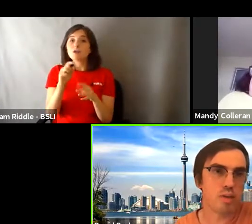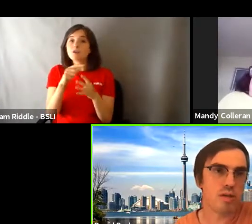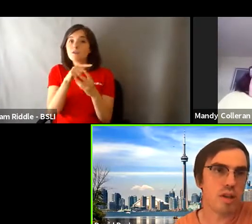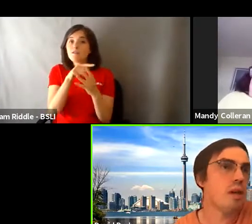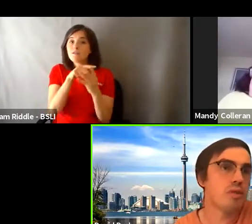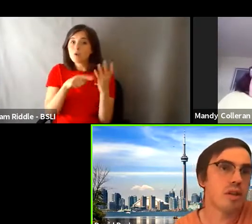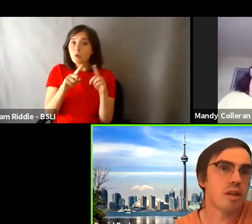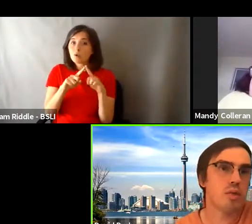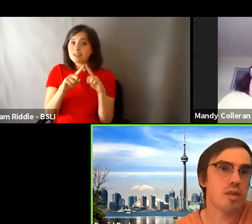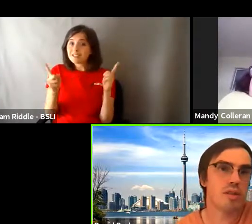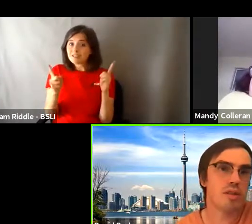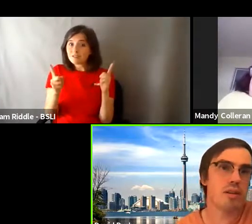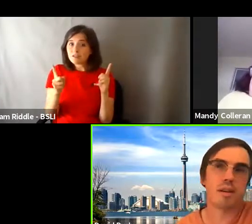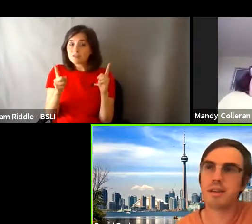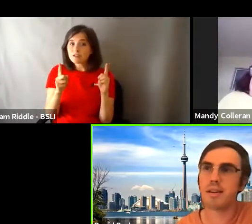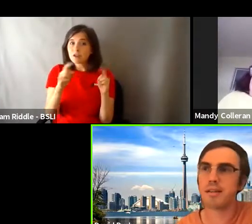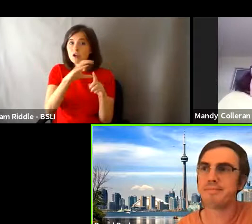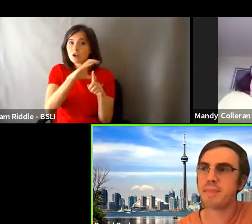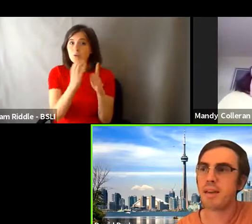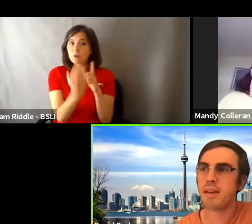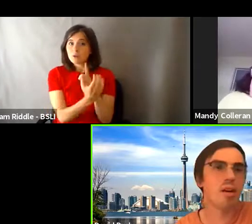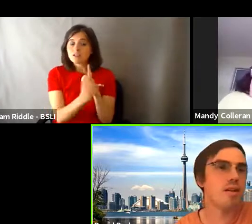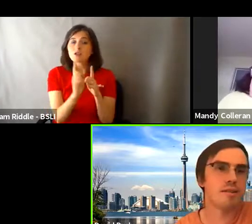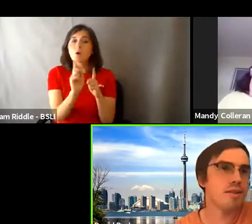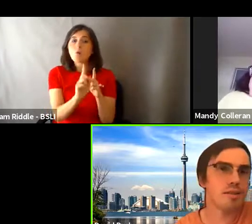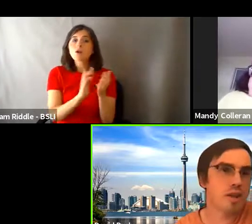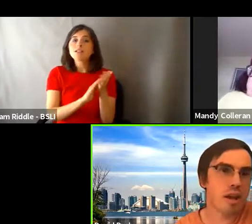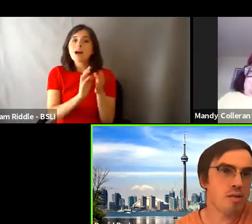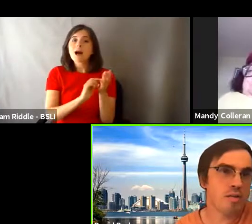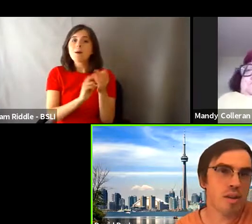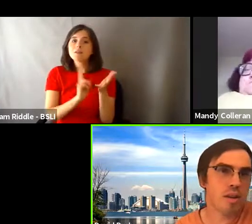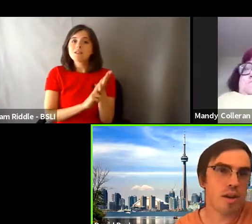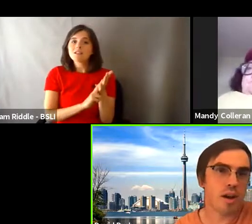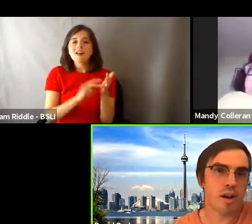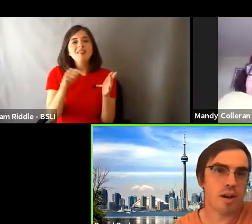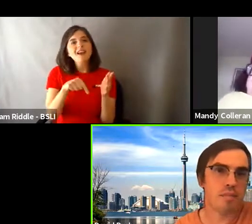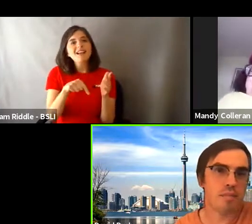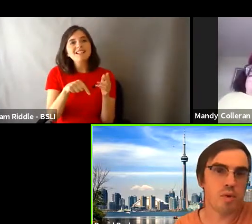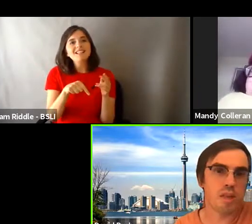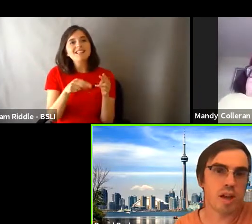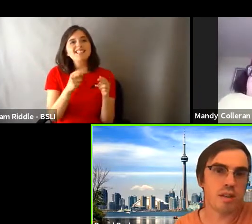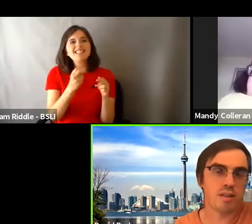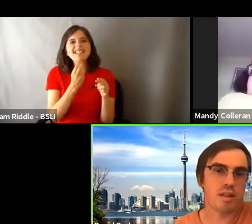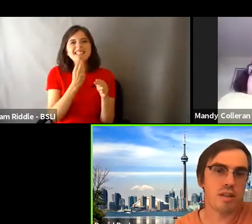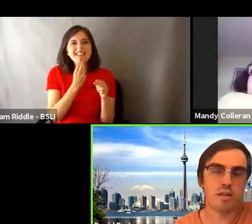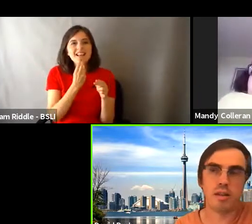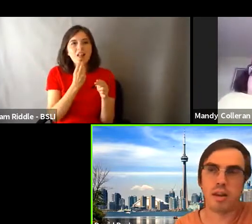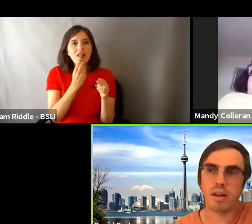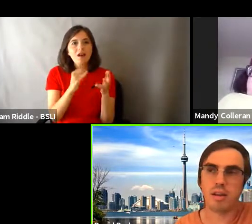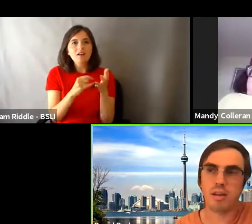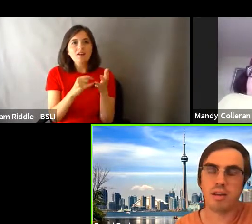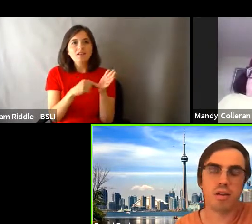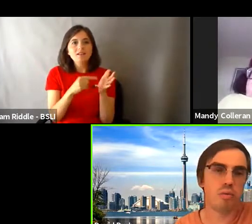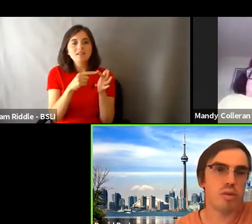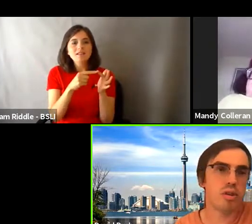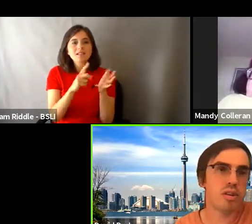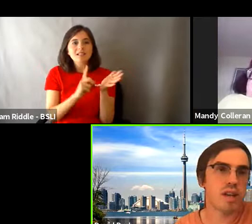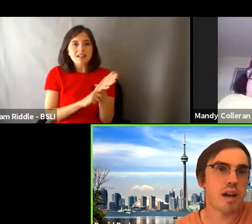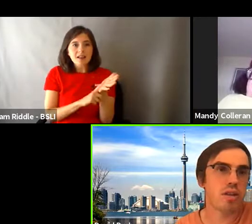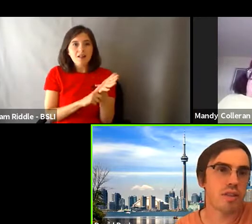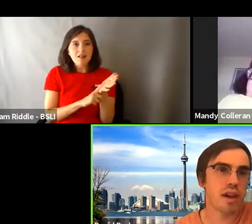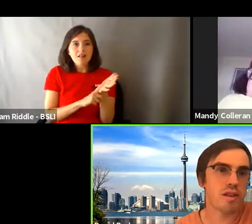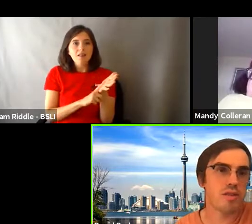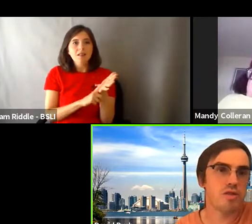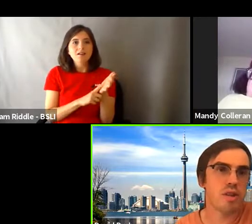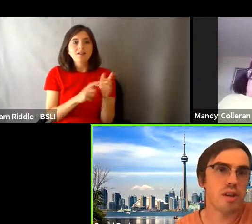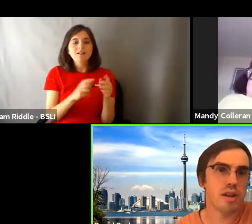of them was Hamilton, which is like our steel town, which has seen a real attack